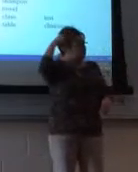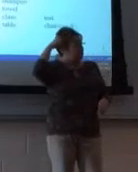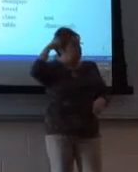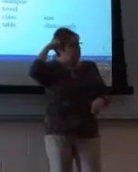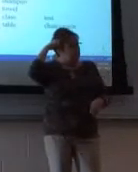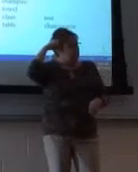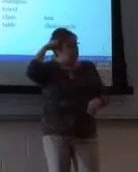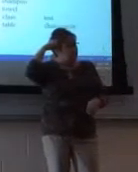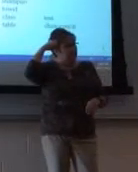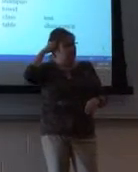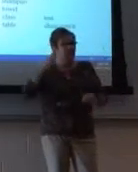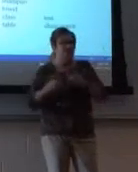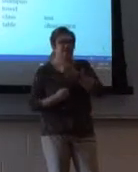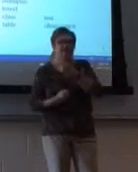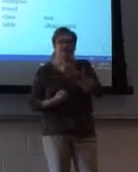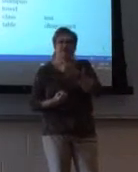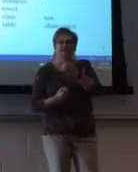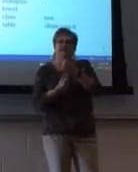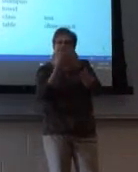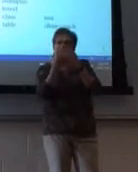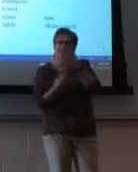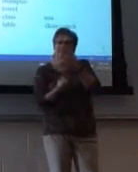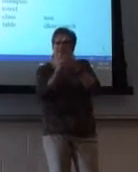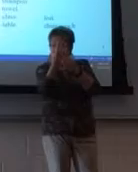summer, and spring.